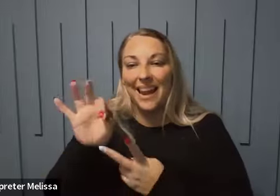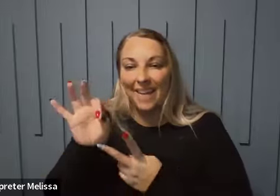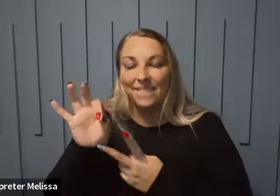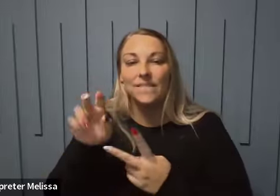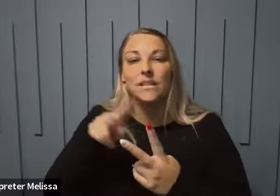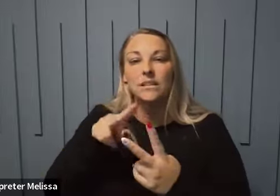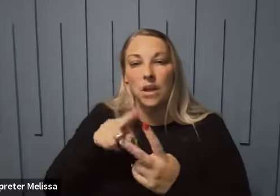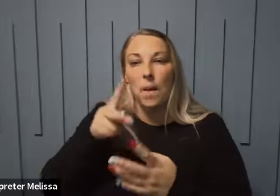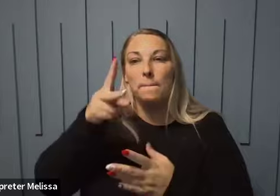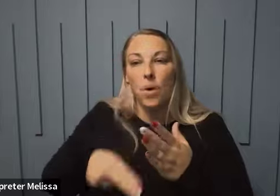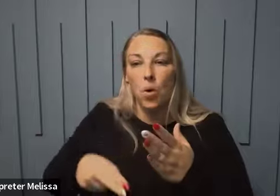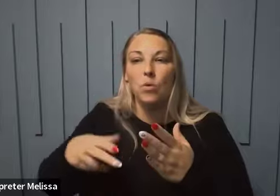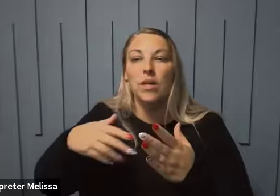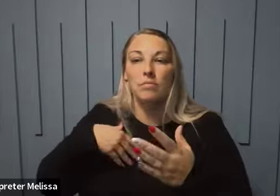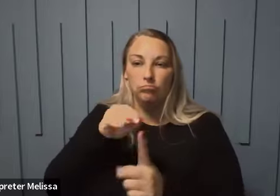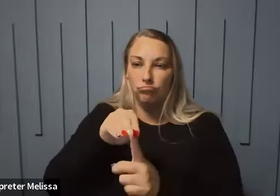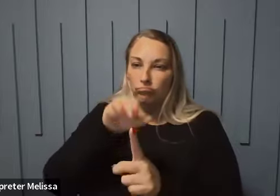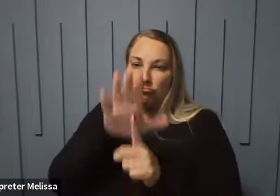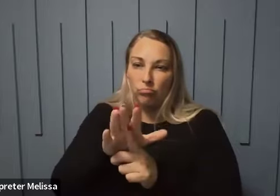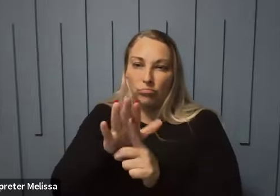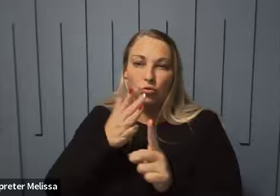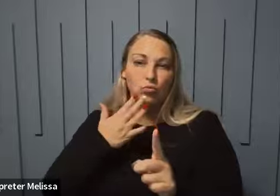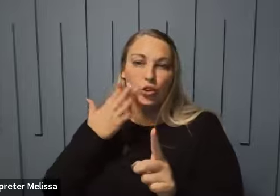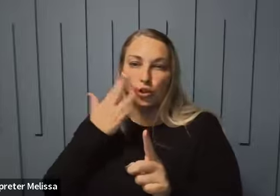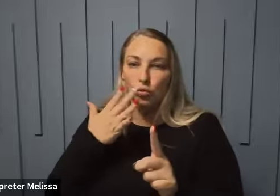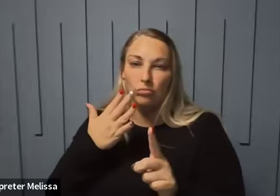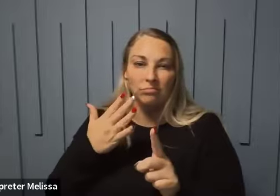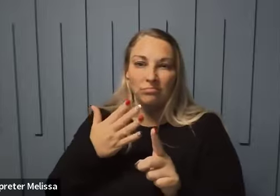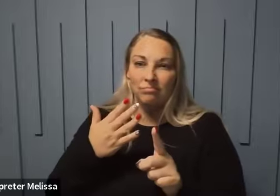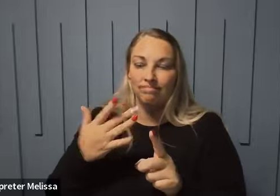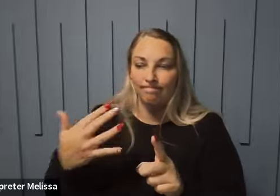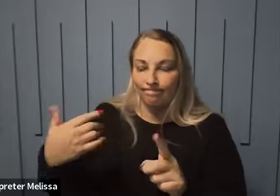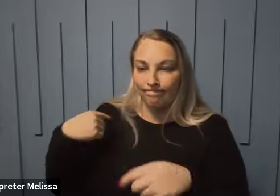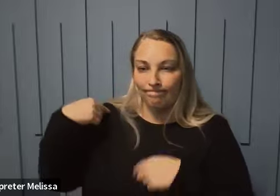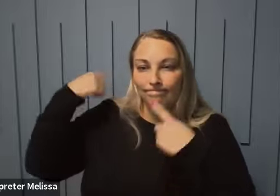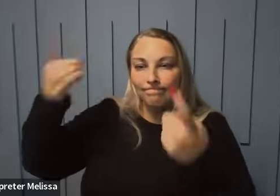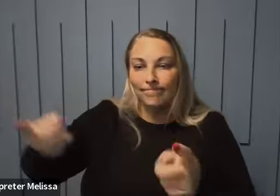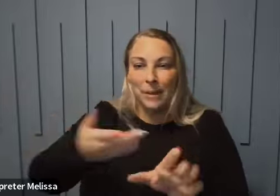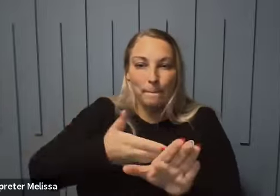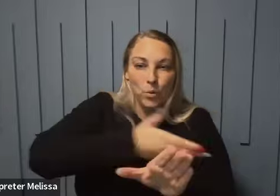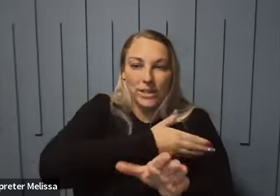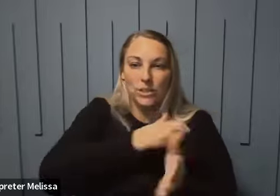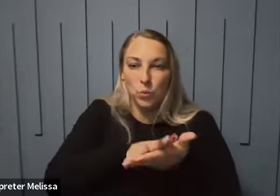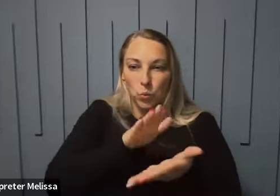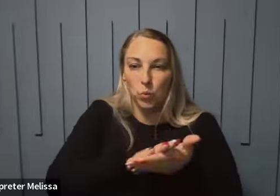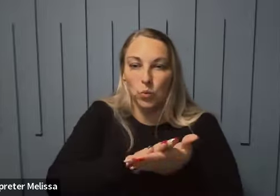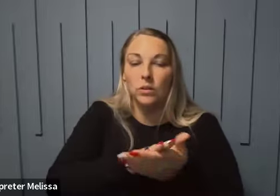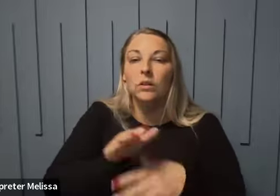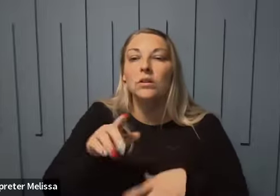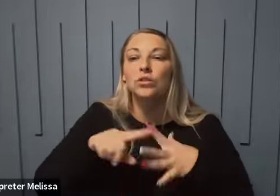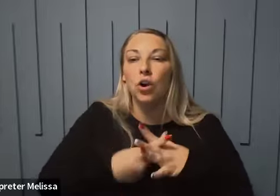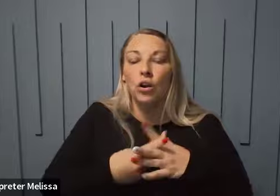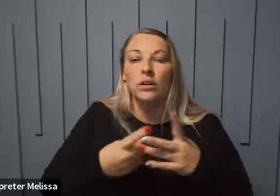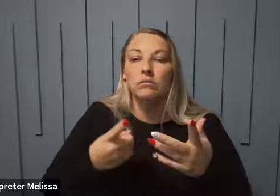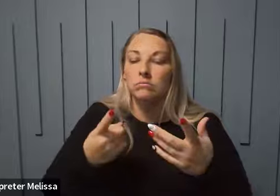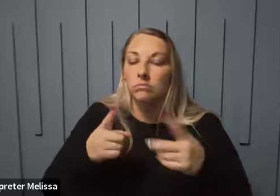since preschool. So these are two kids who are currently eighth graders here. They both, again, require visual access for communication